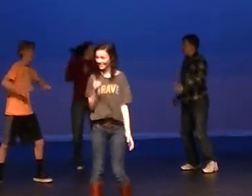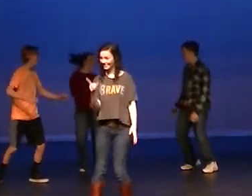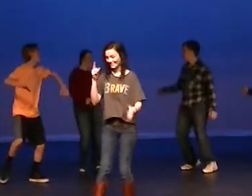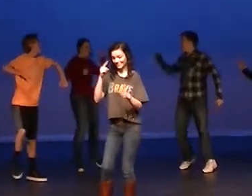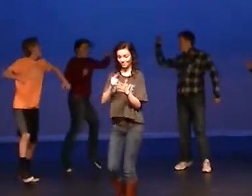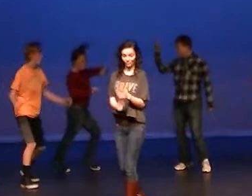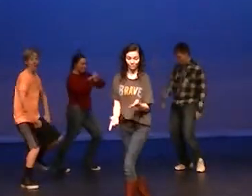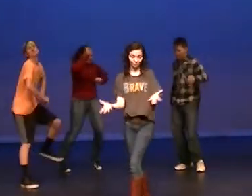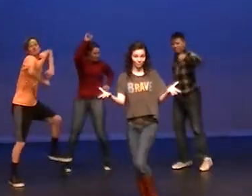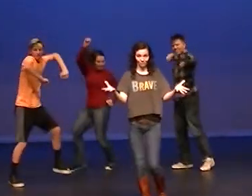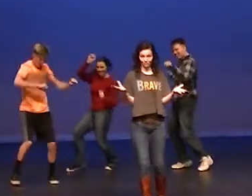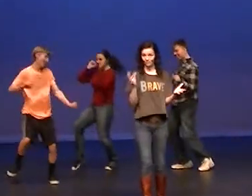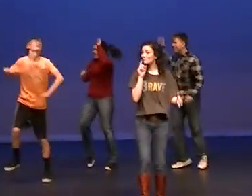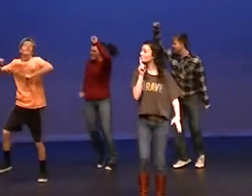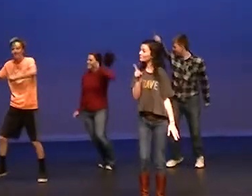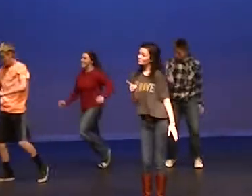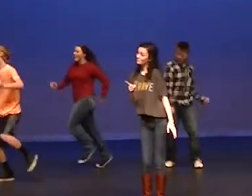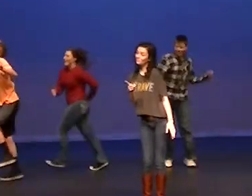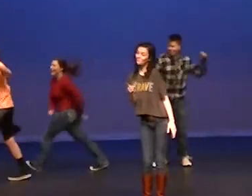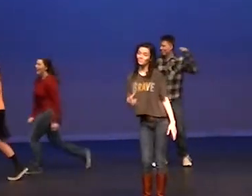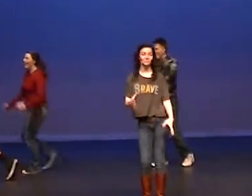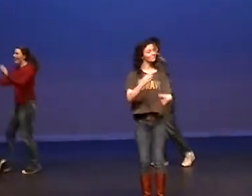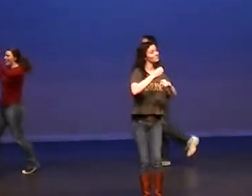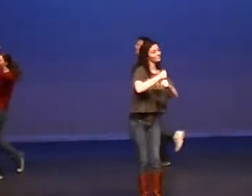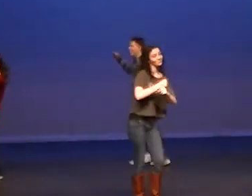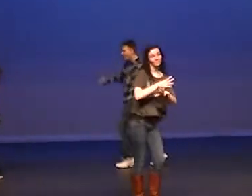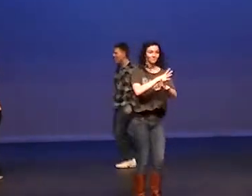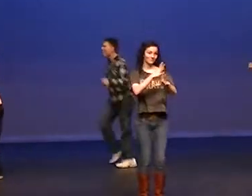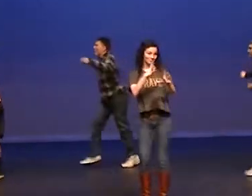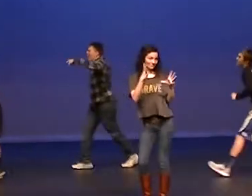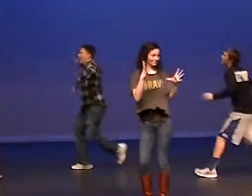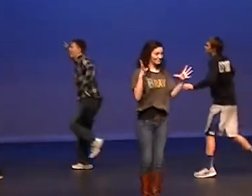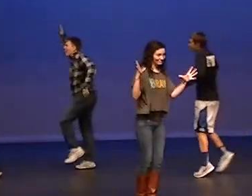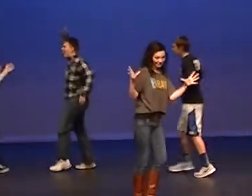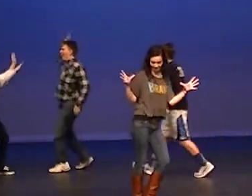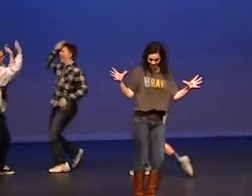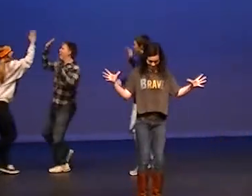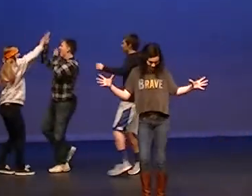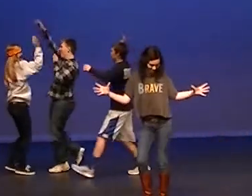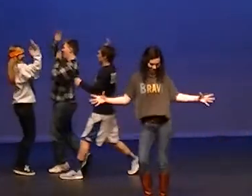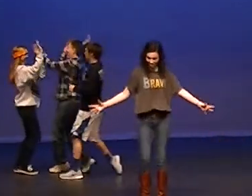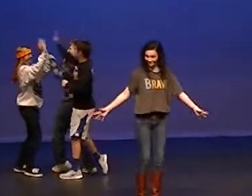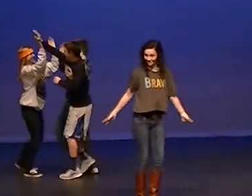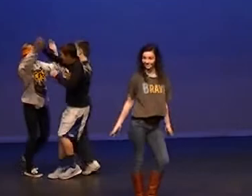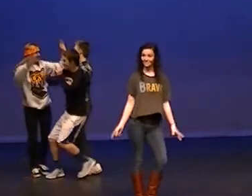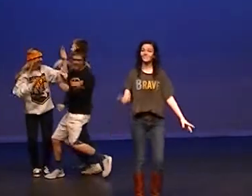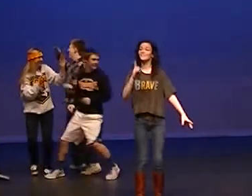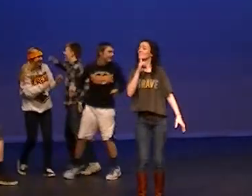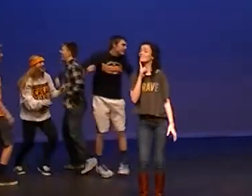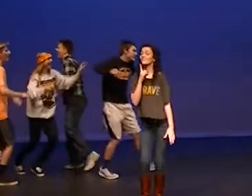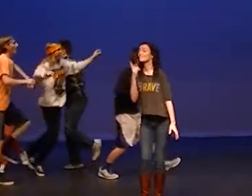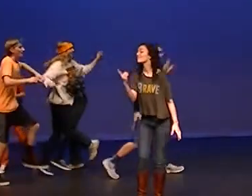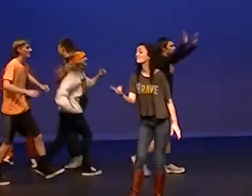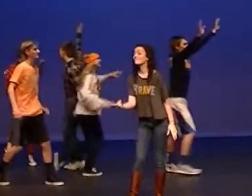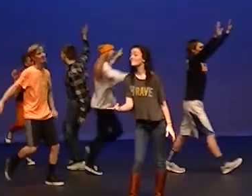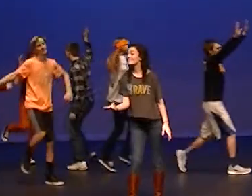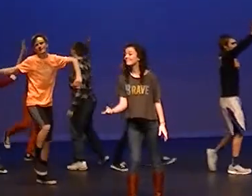say What you wanna say Don't let the words fall out I wanna say